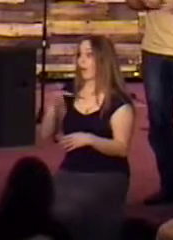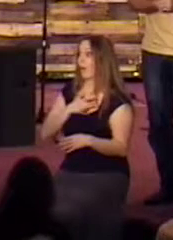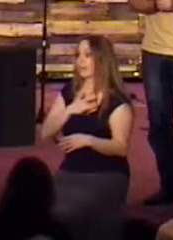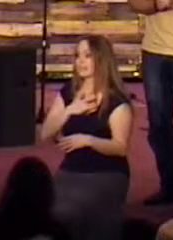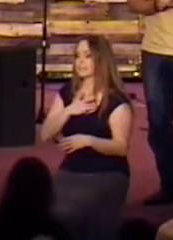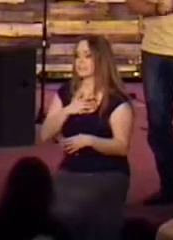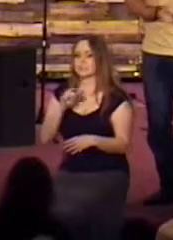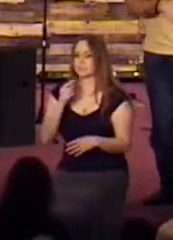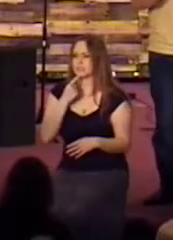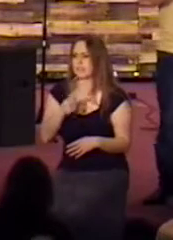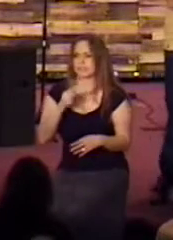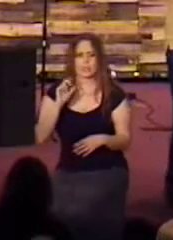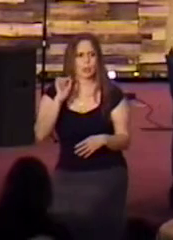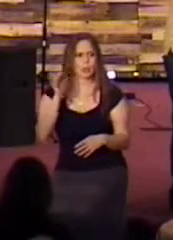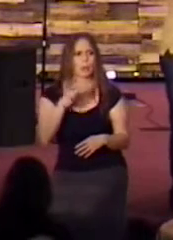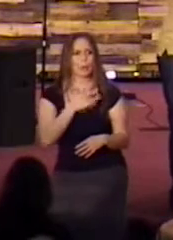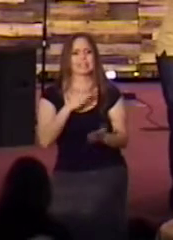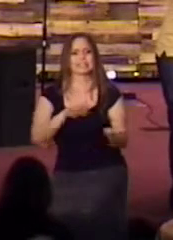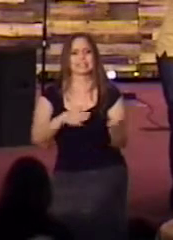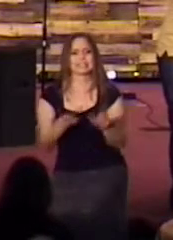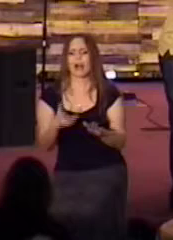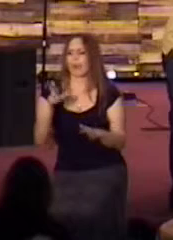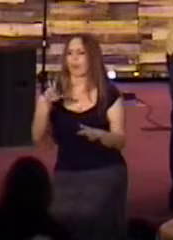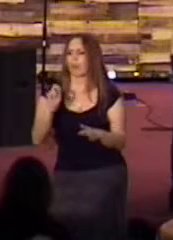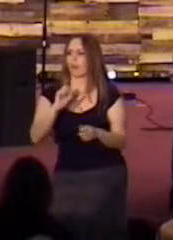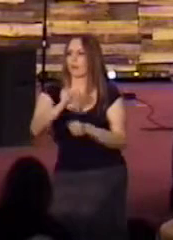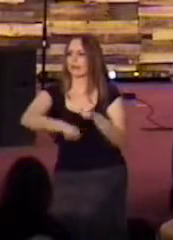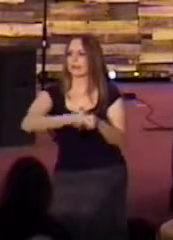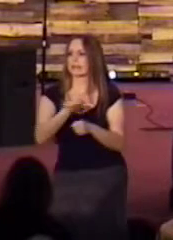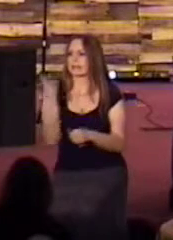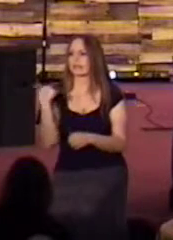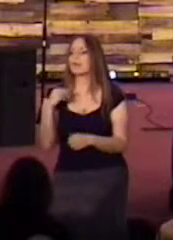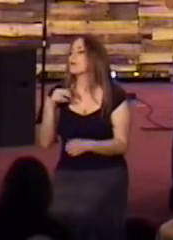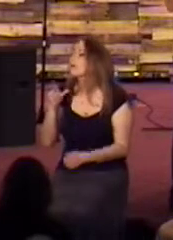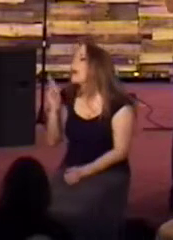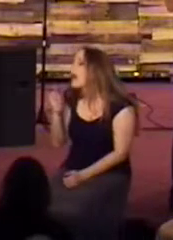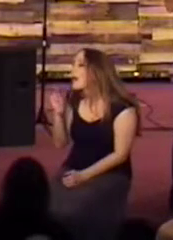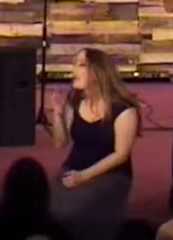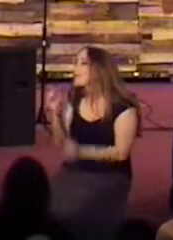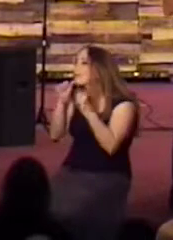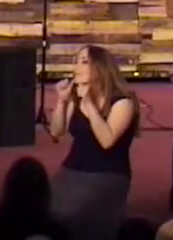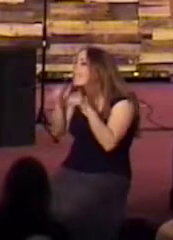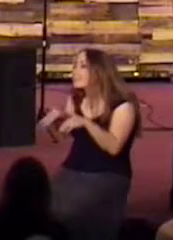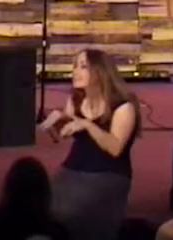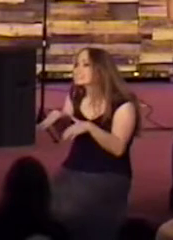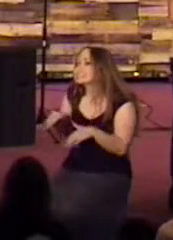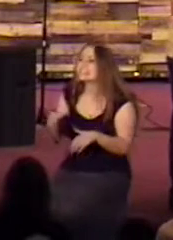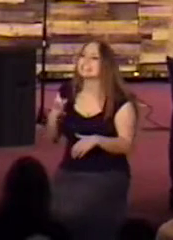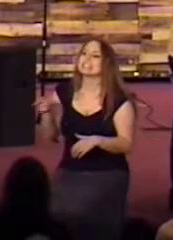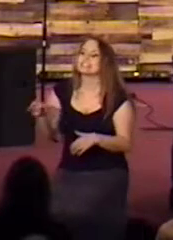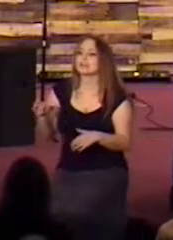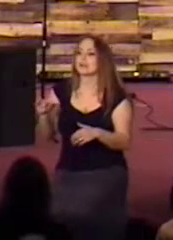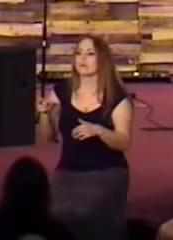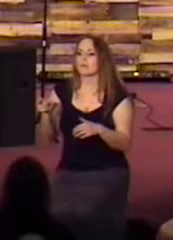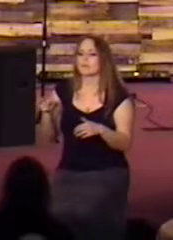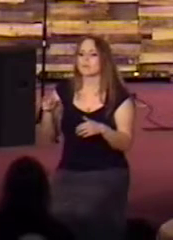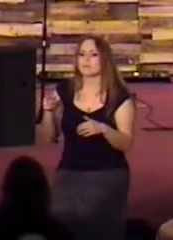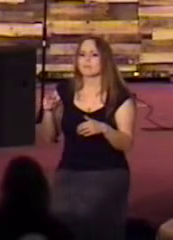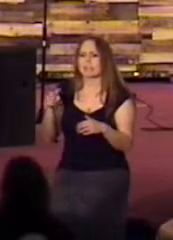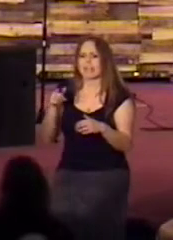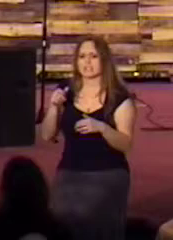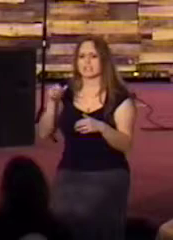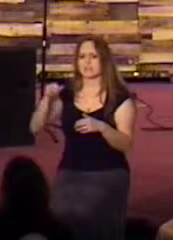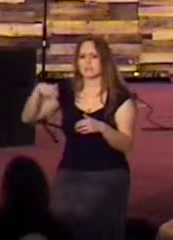years ago." They're like, "No, the blessing." And then she, like, pledge allegiance to the flag or something. It's great fun, you